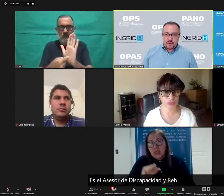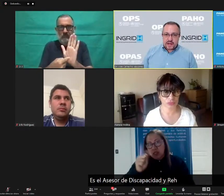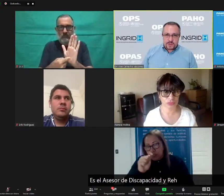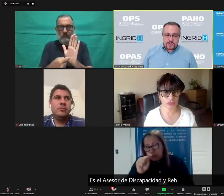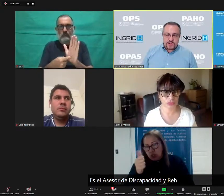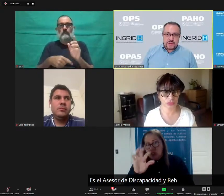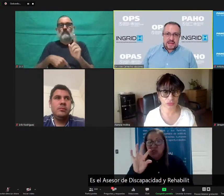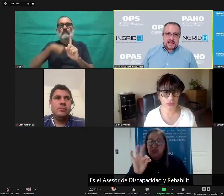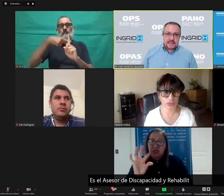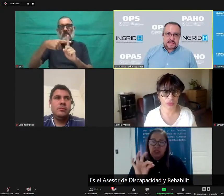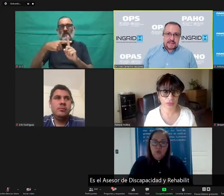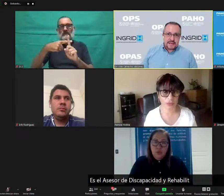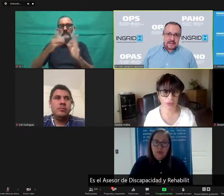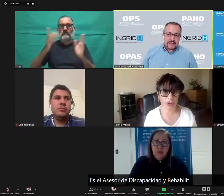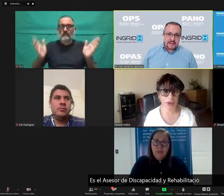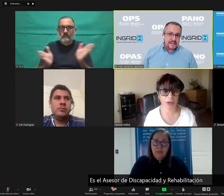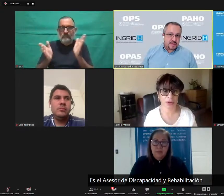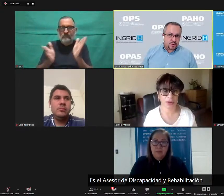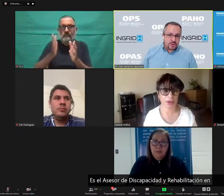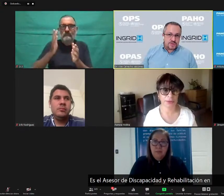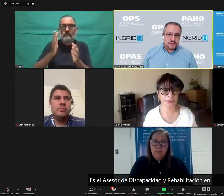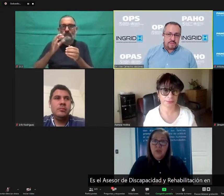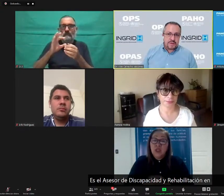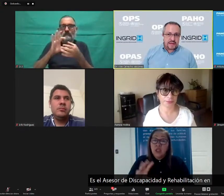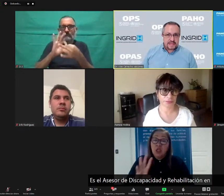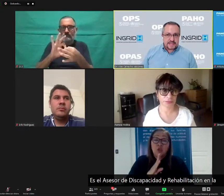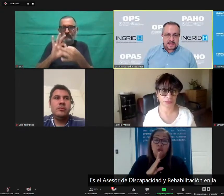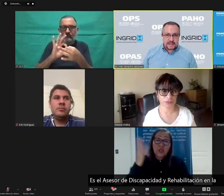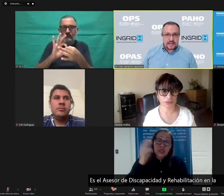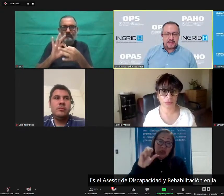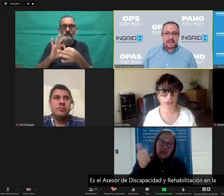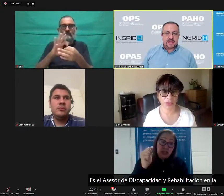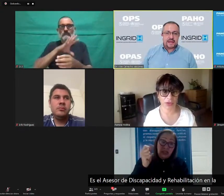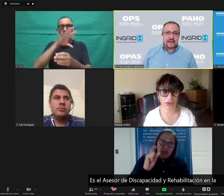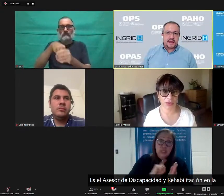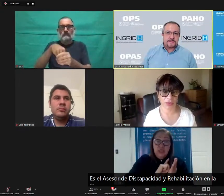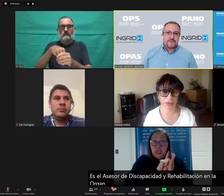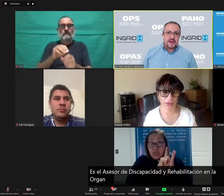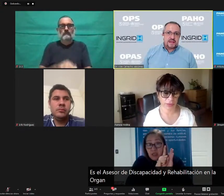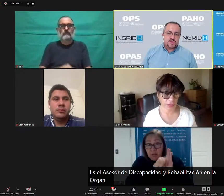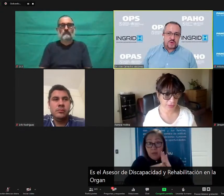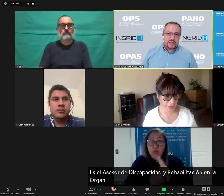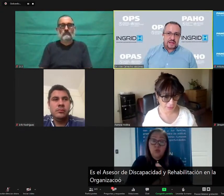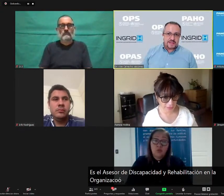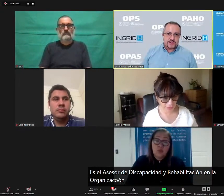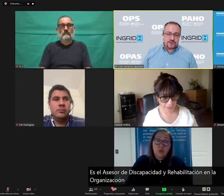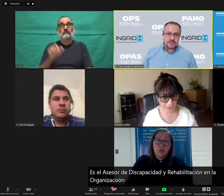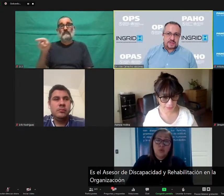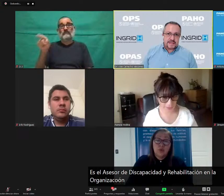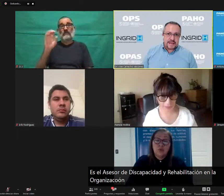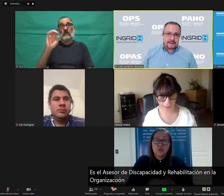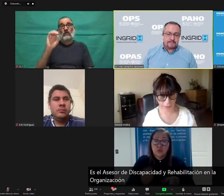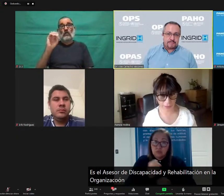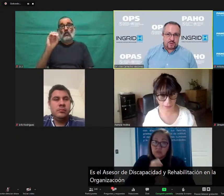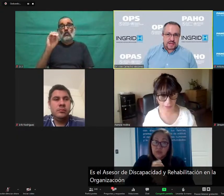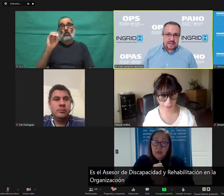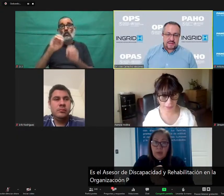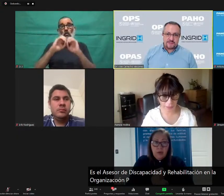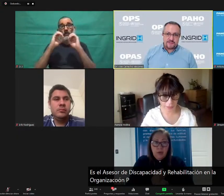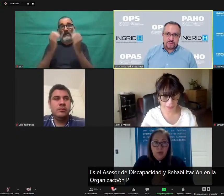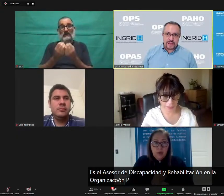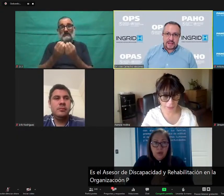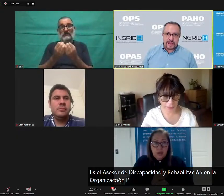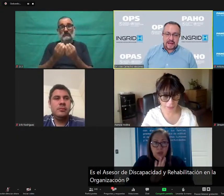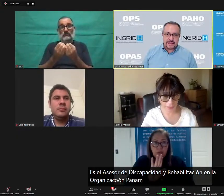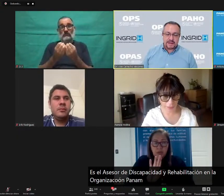of 2 with 19 i would like to remind our panelists that there have 10 minutes please be so kind as to